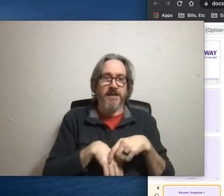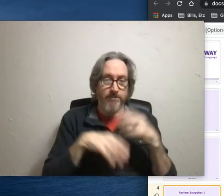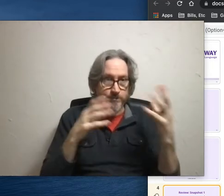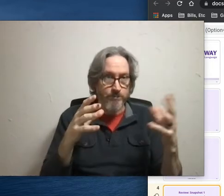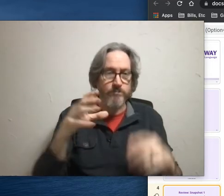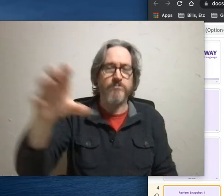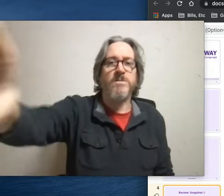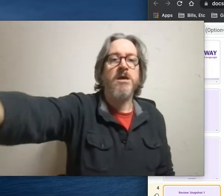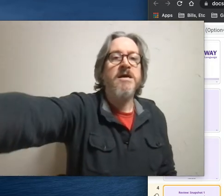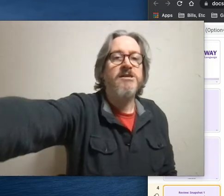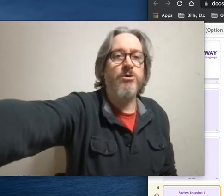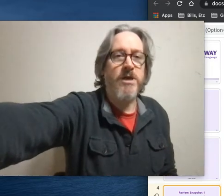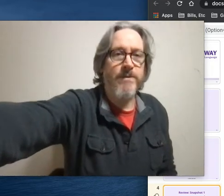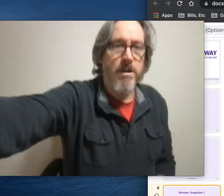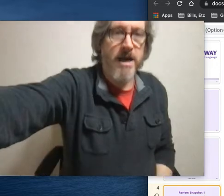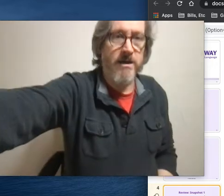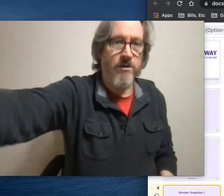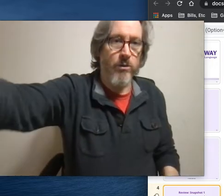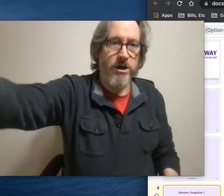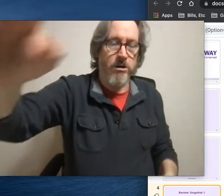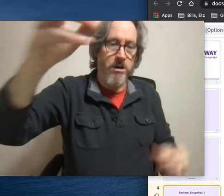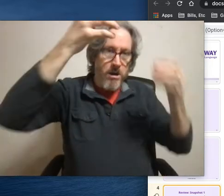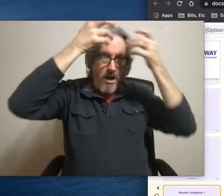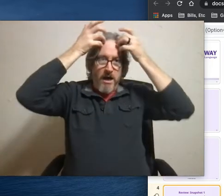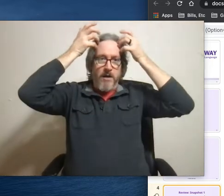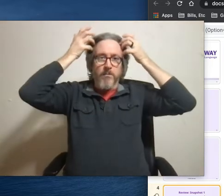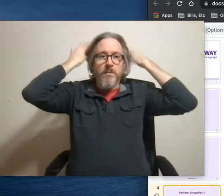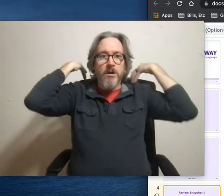something like that. So keep in mind that